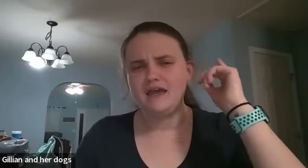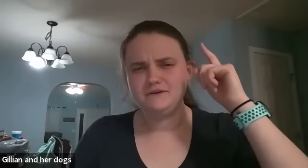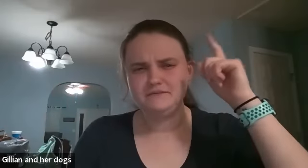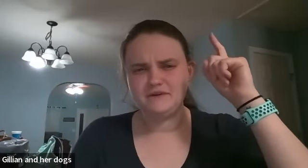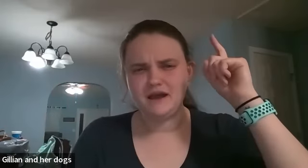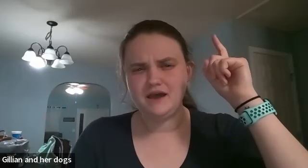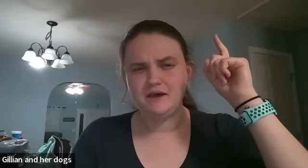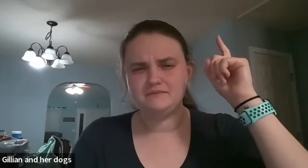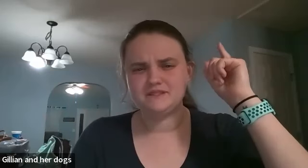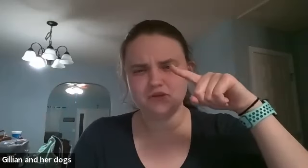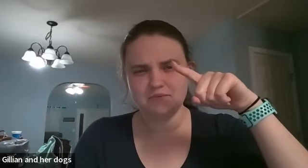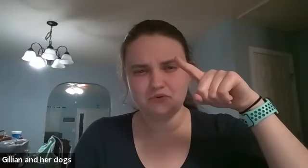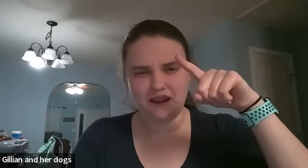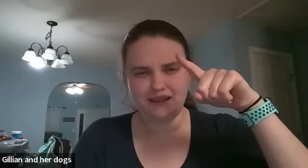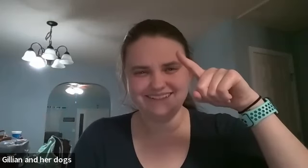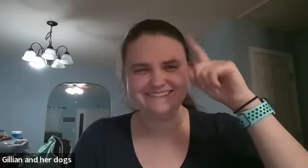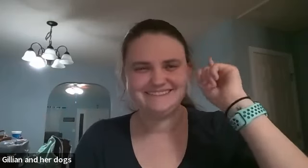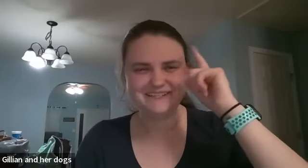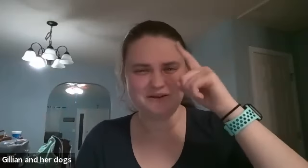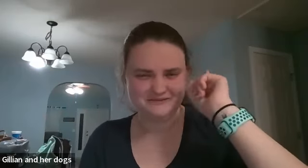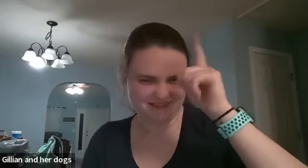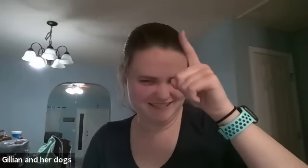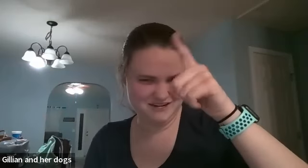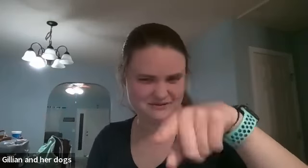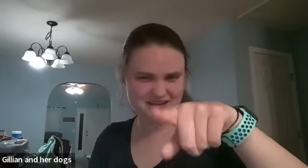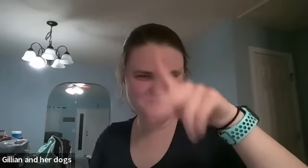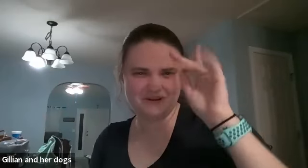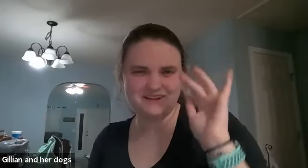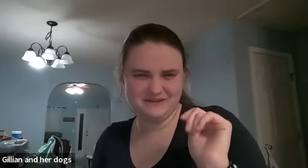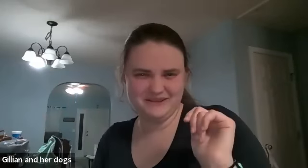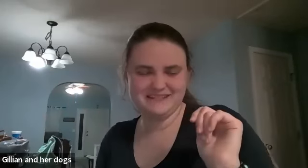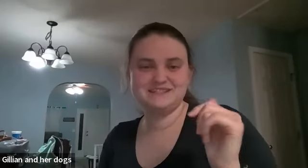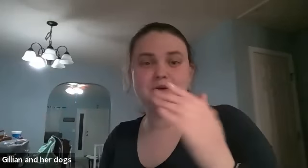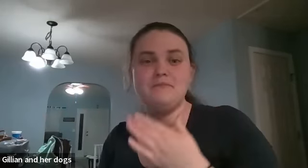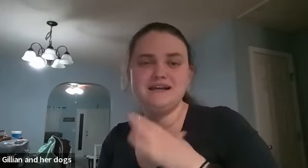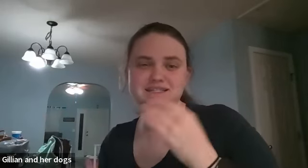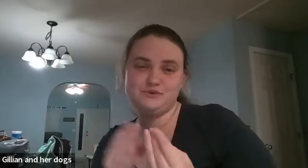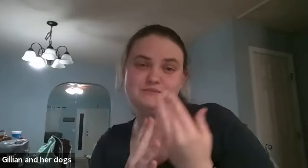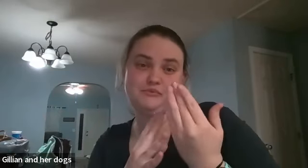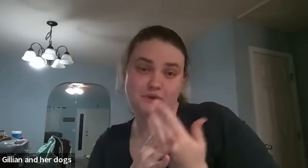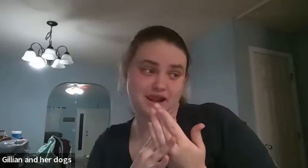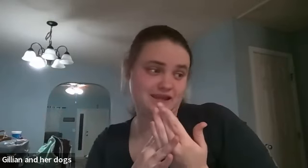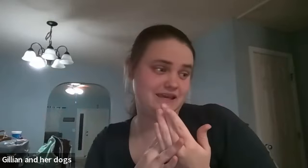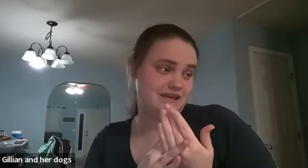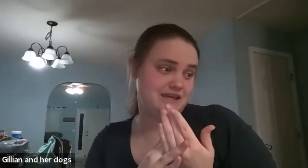every spring break, so because I know, Katie, we were going to talk about this. So my spring break